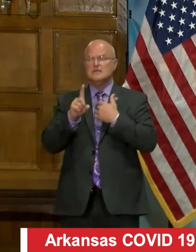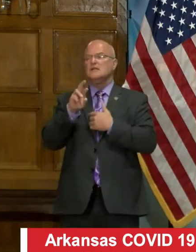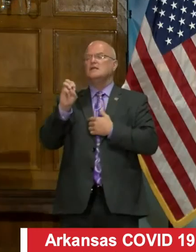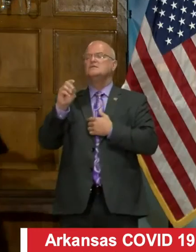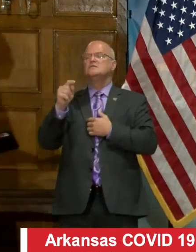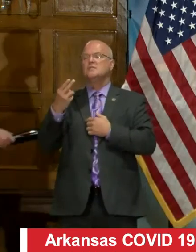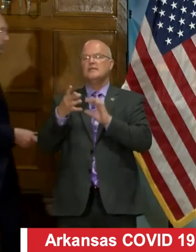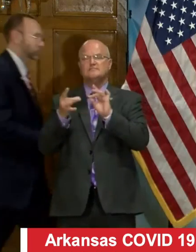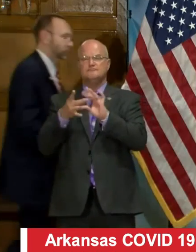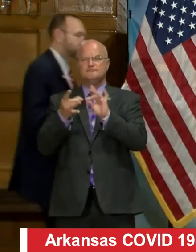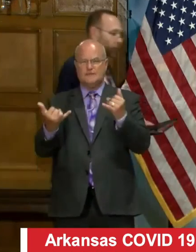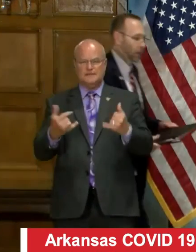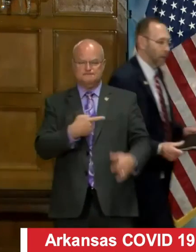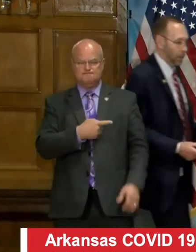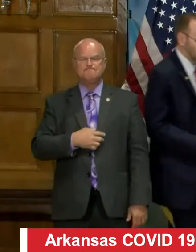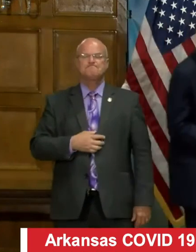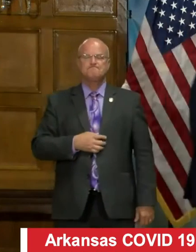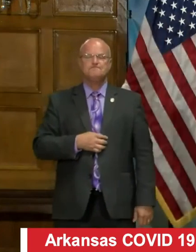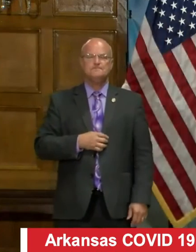to address that?